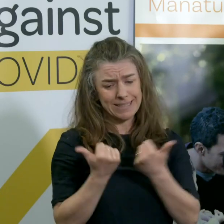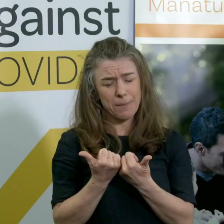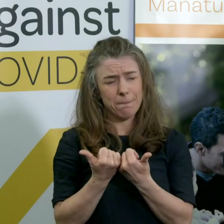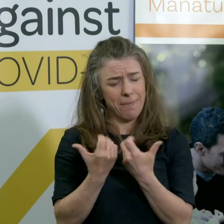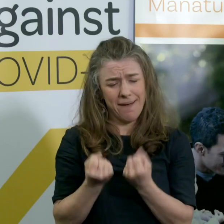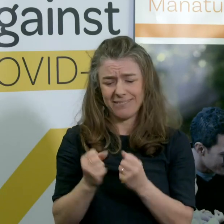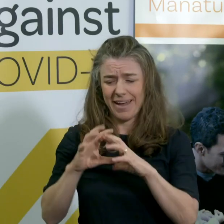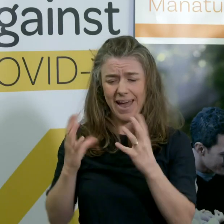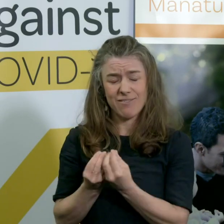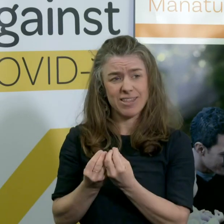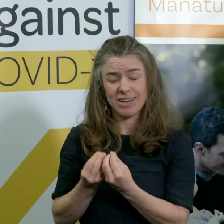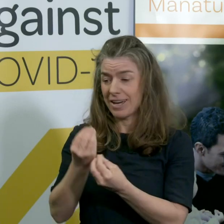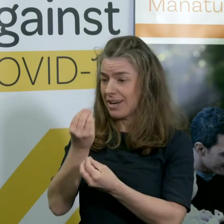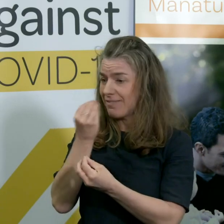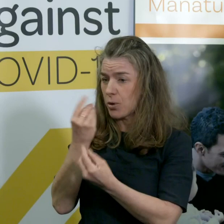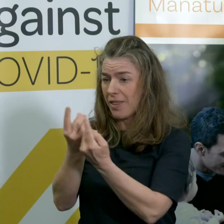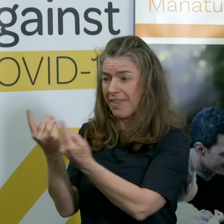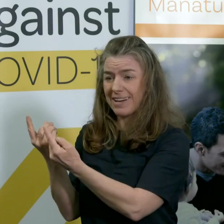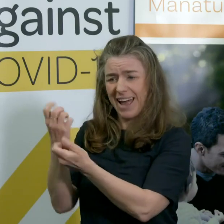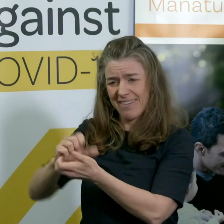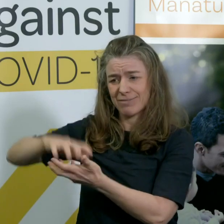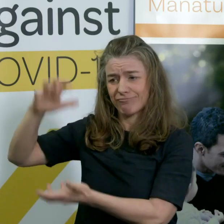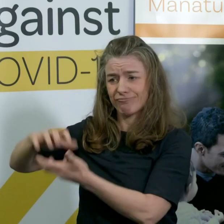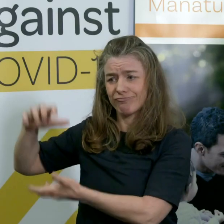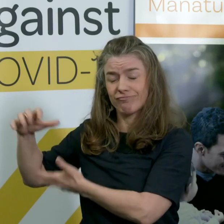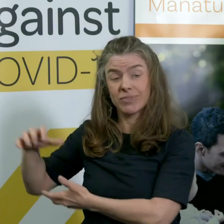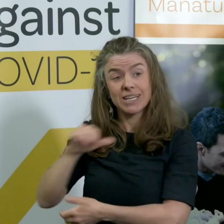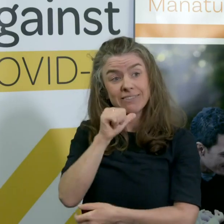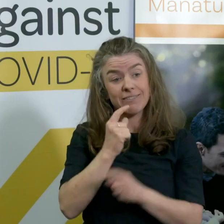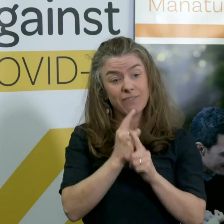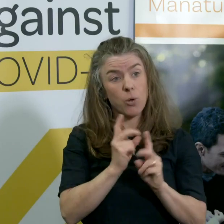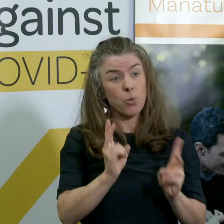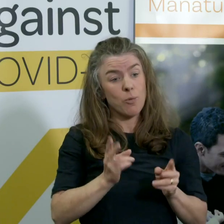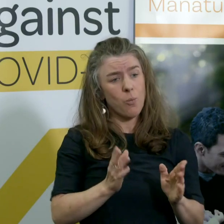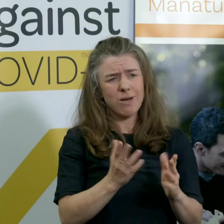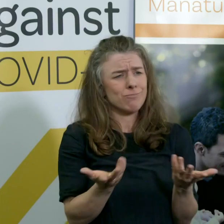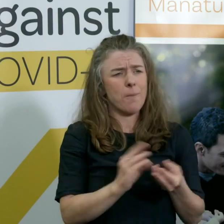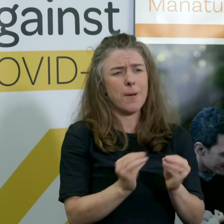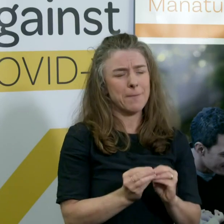hand, and if we all purchase as usual, there will be no issues.